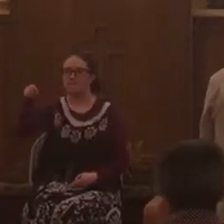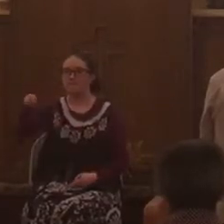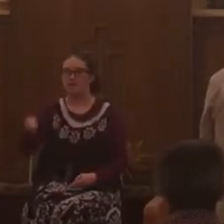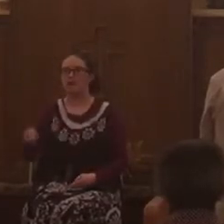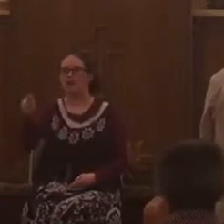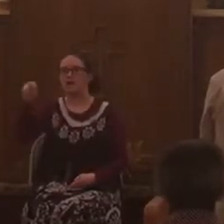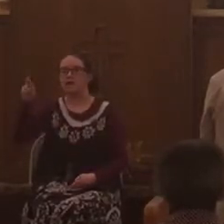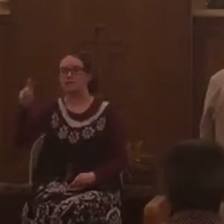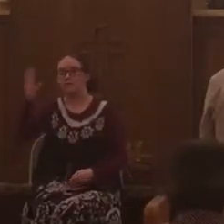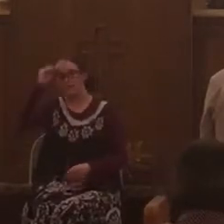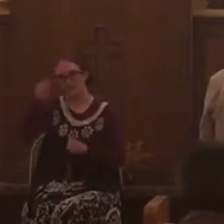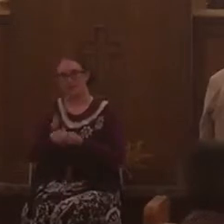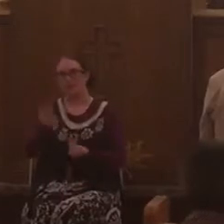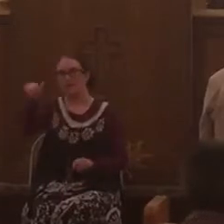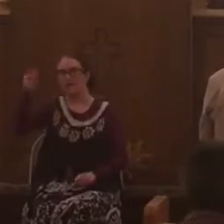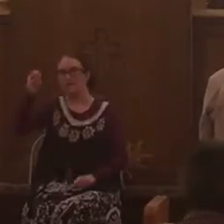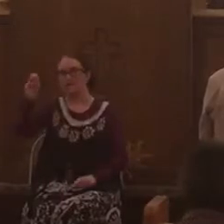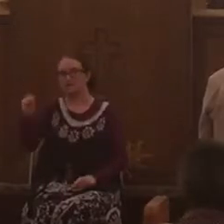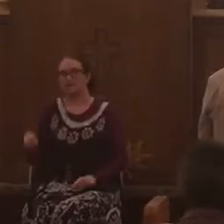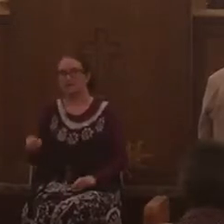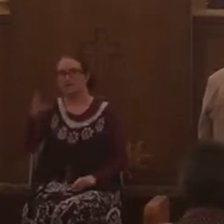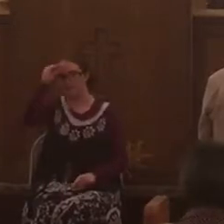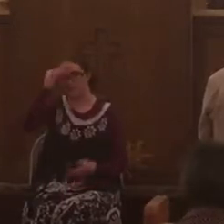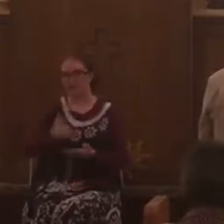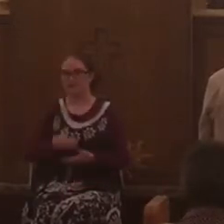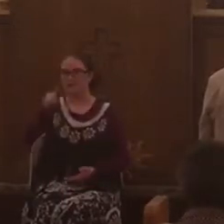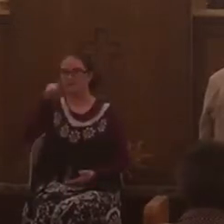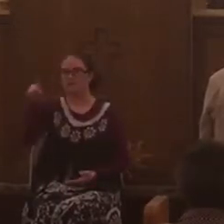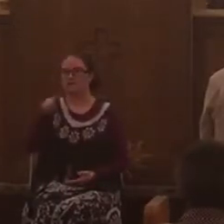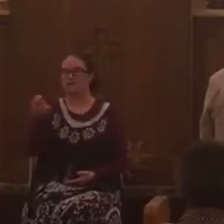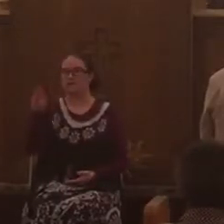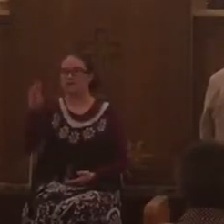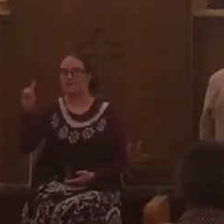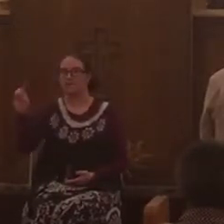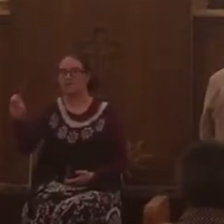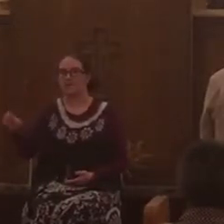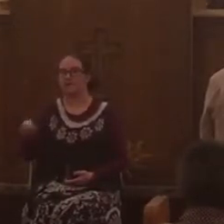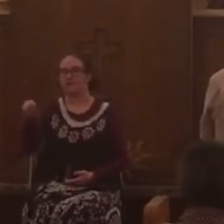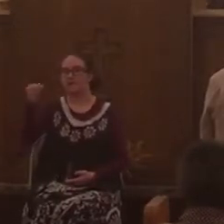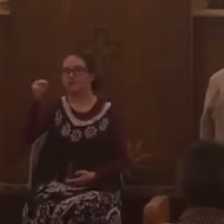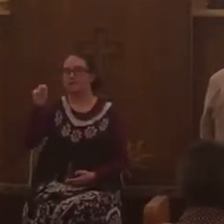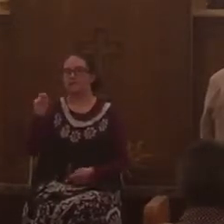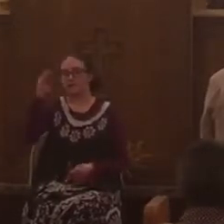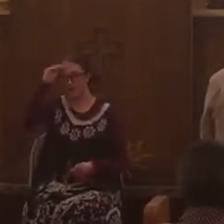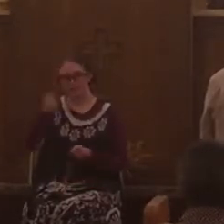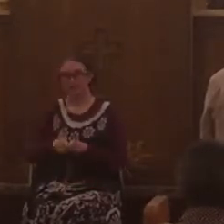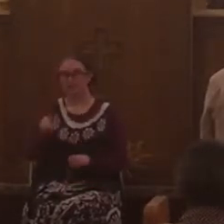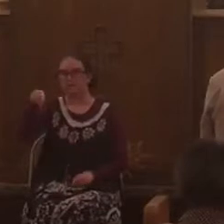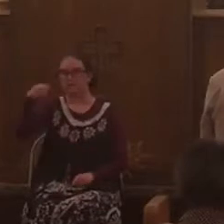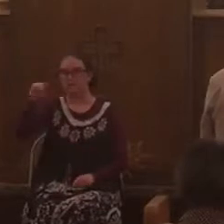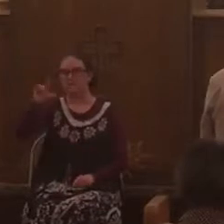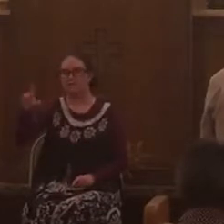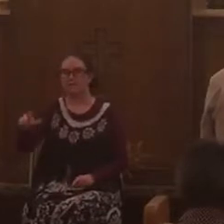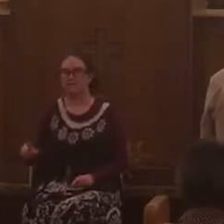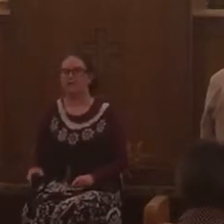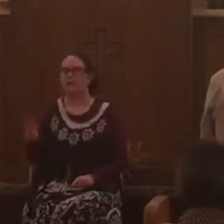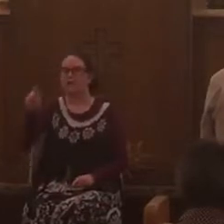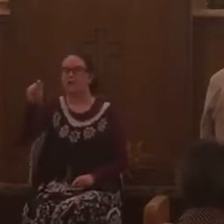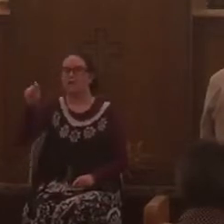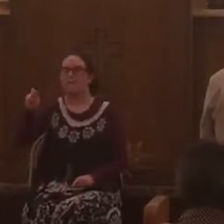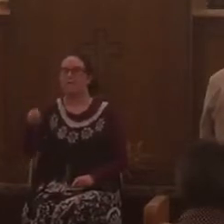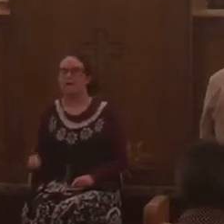brother. James, the son of Zebedee, John, his brother, Philip and Bartholomew, Thomas and